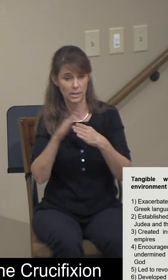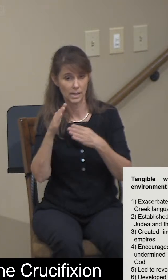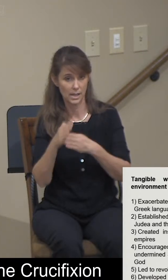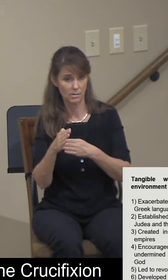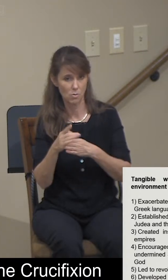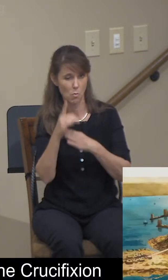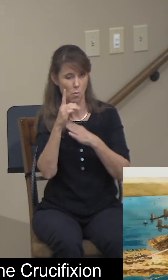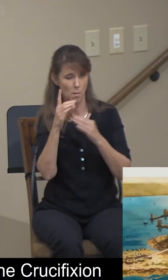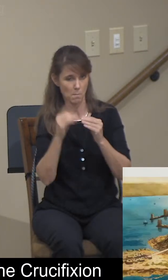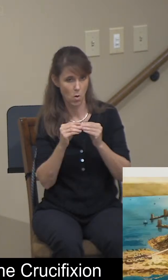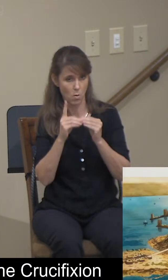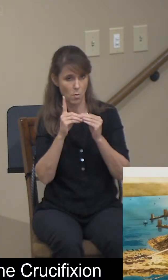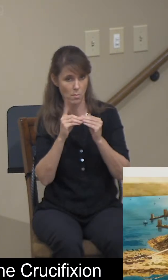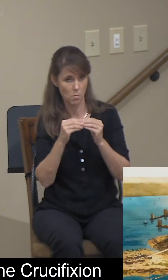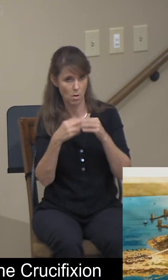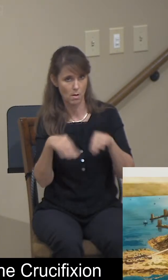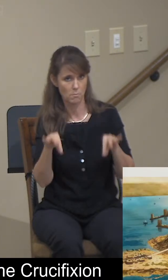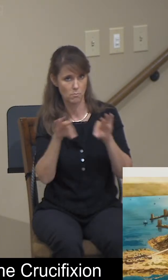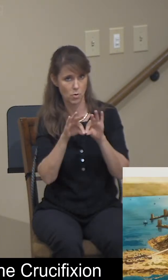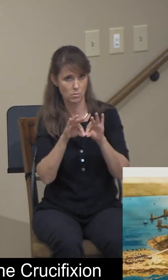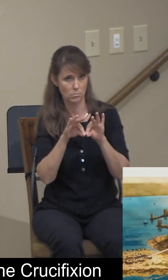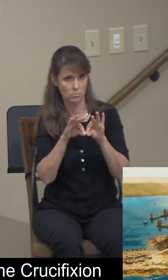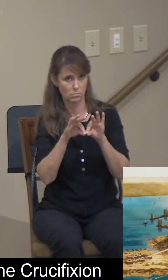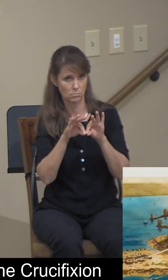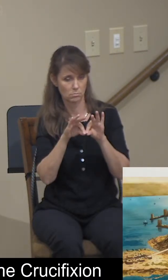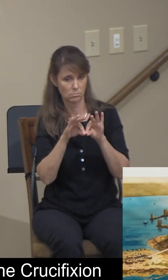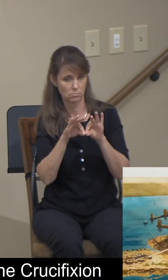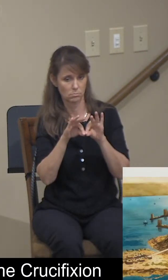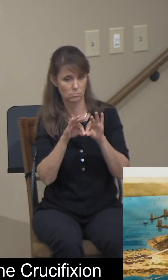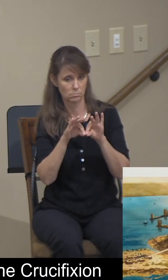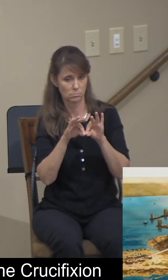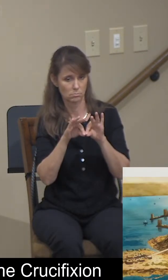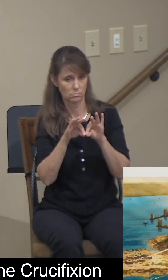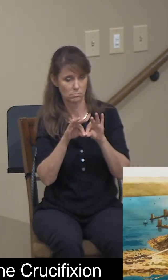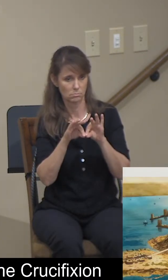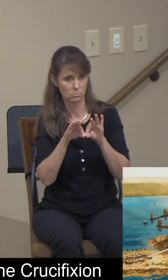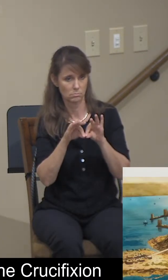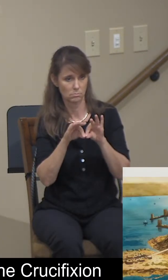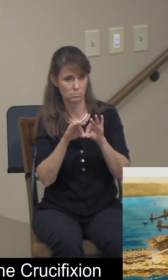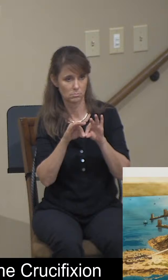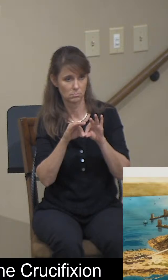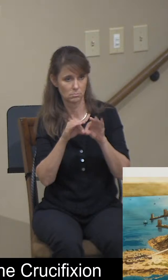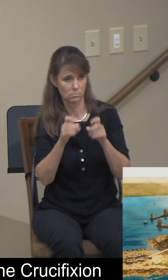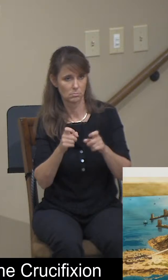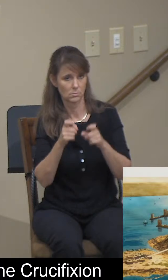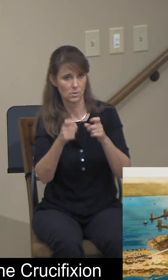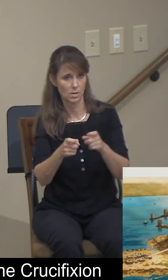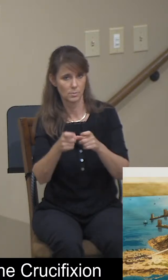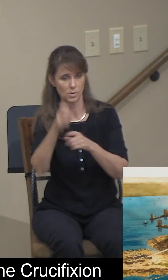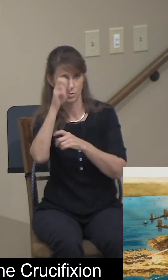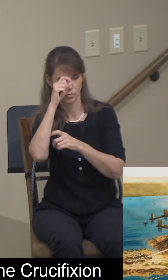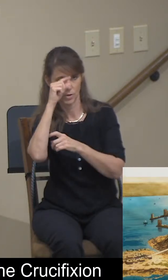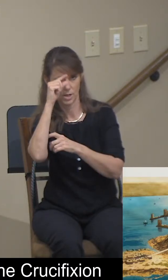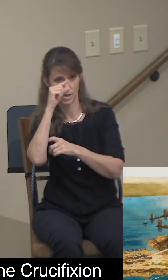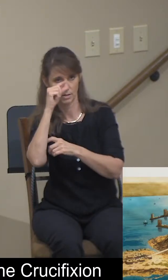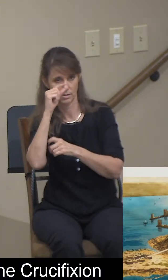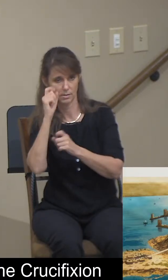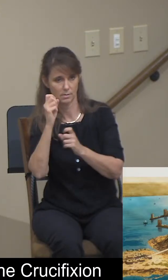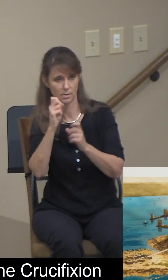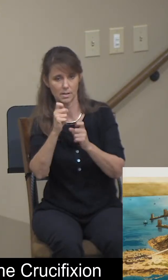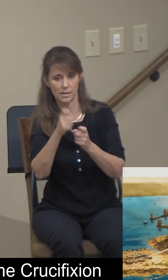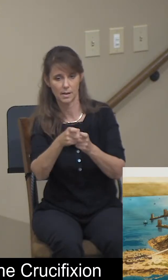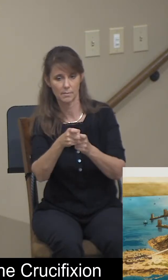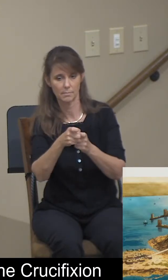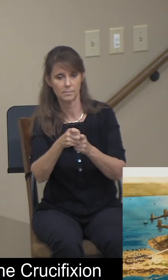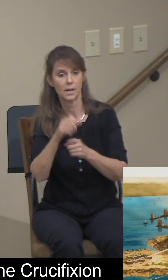more important contribution that the Greeks made, and it stretches back to the conquest of Alexander himself.